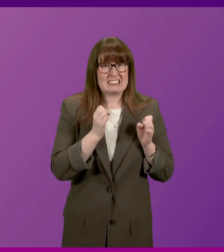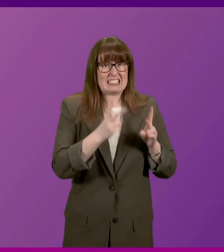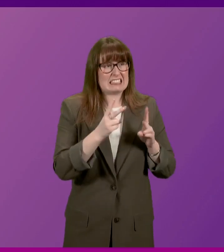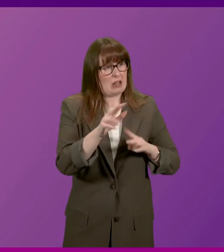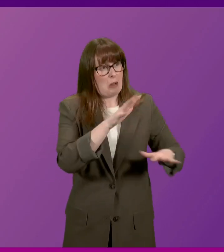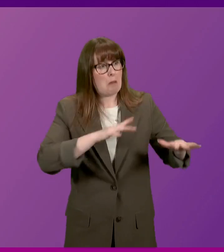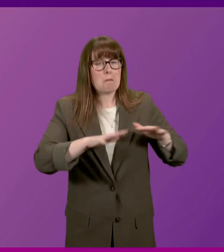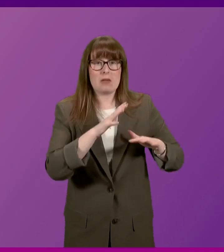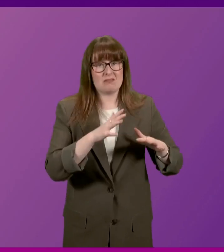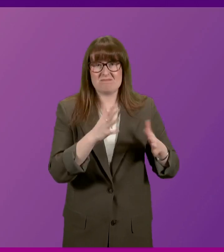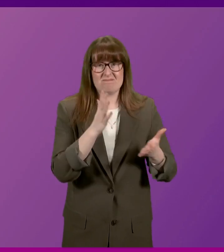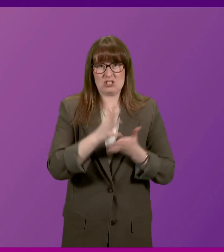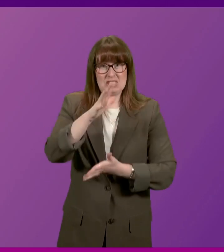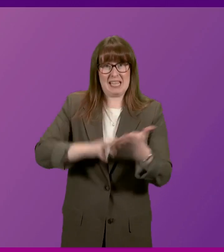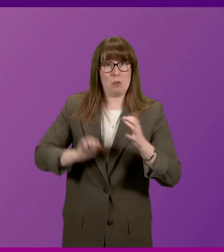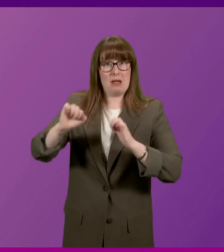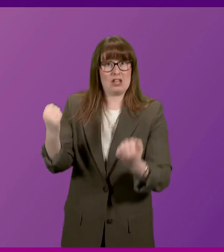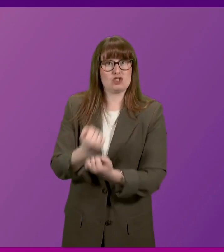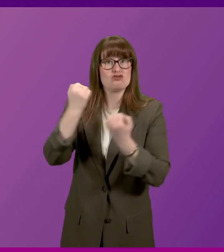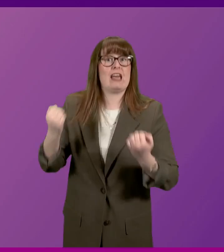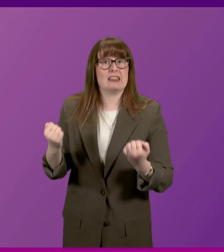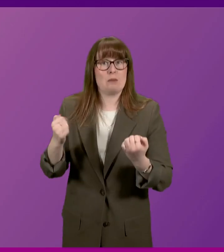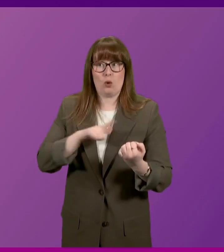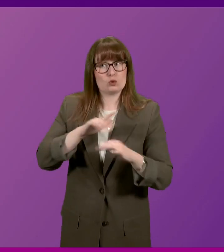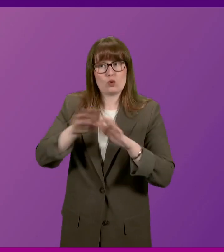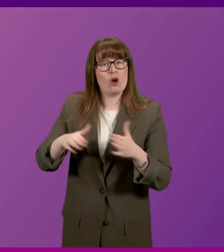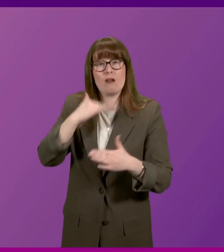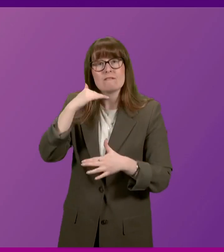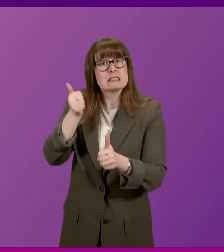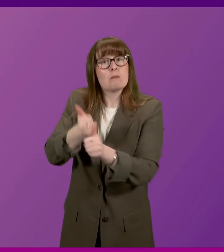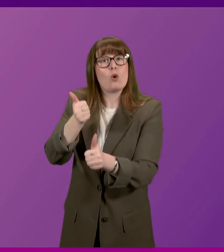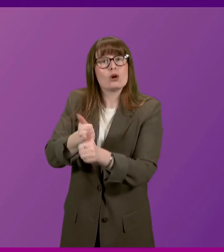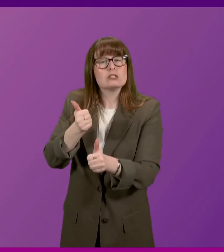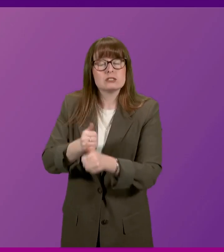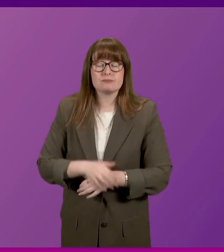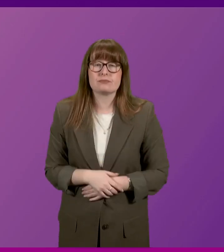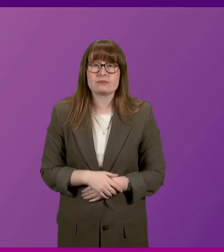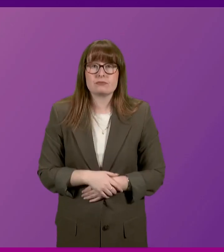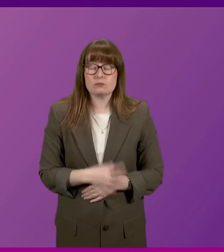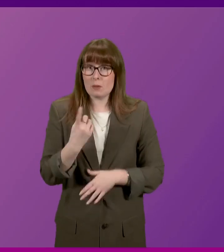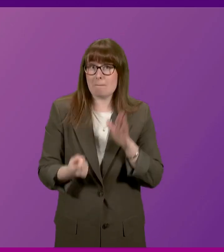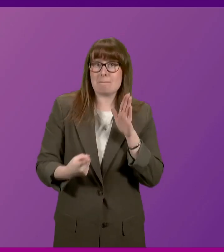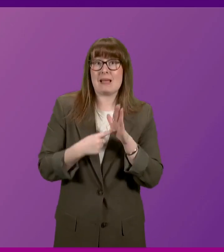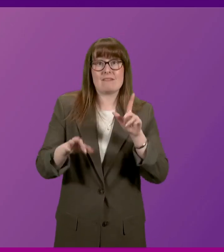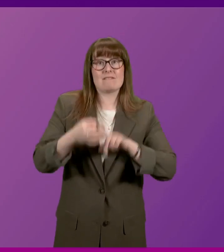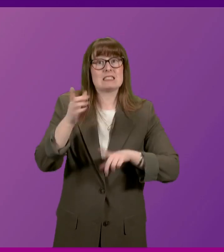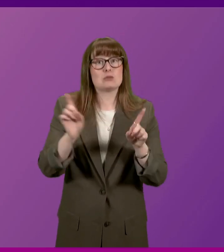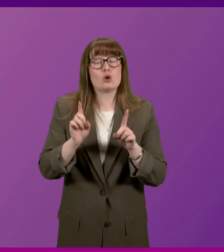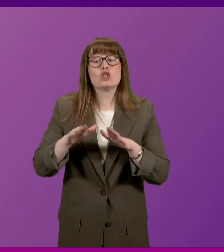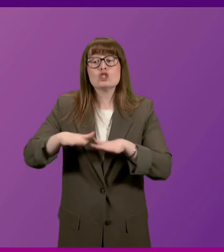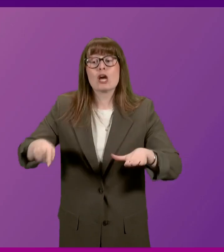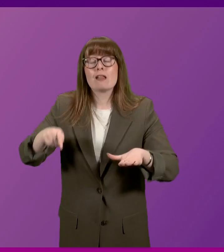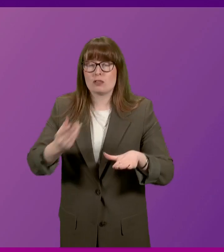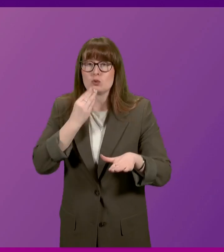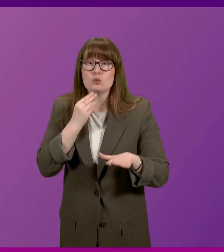agency by failing to provide communication support. So this is acutely felt with one of our main findings, which was the child being used as